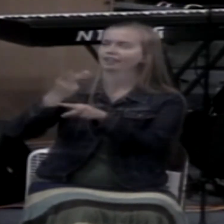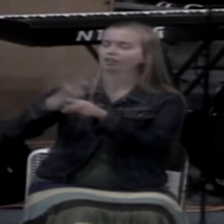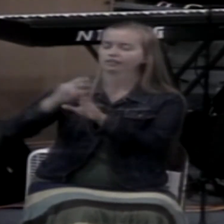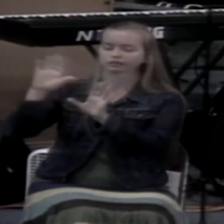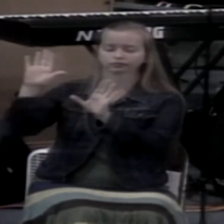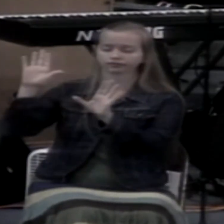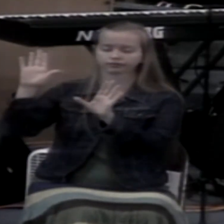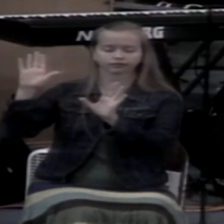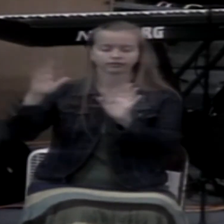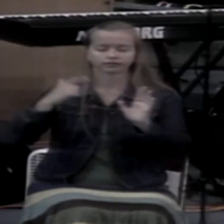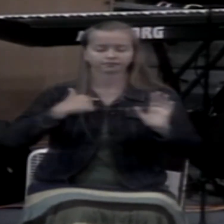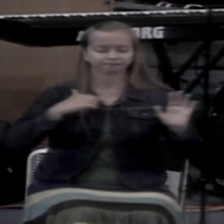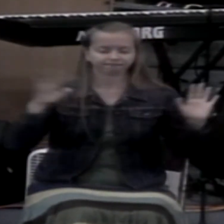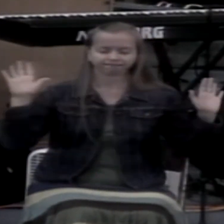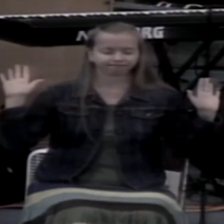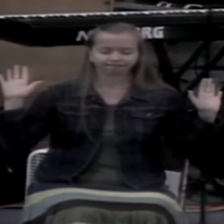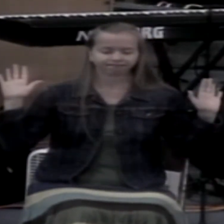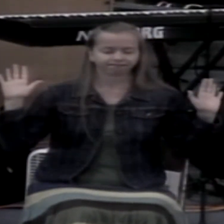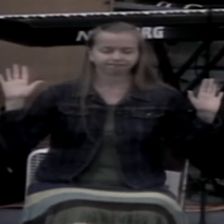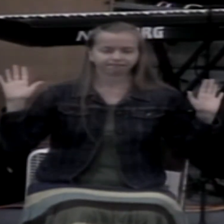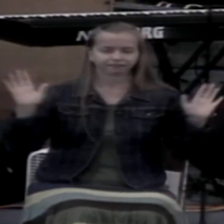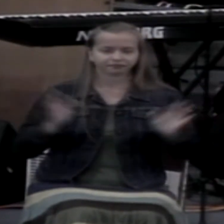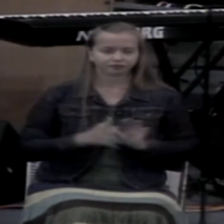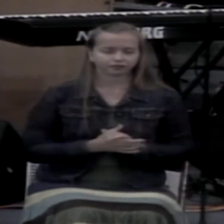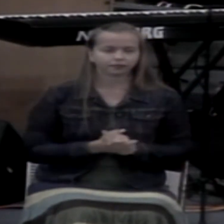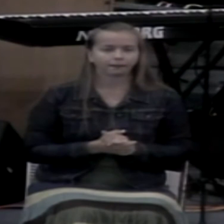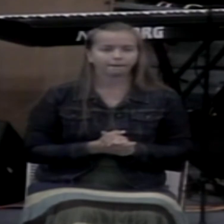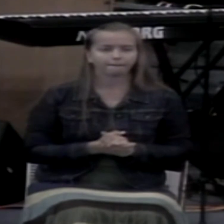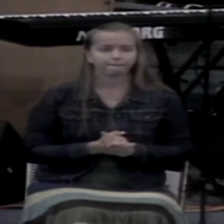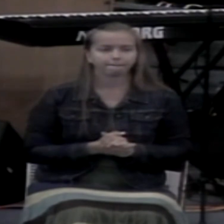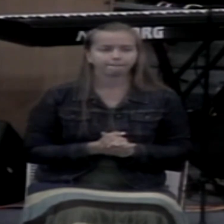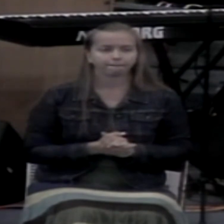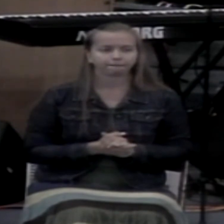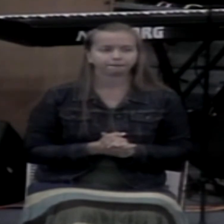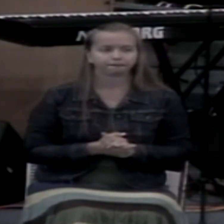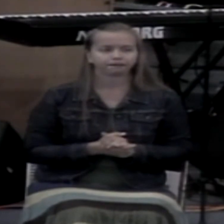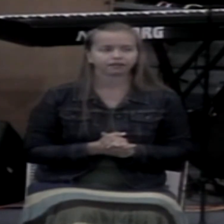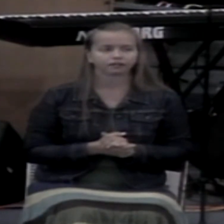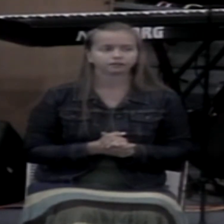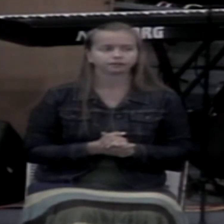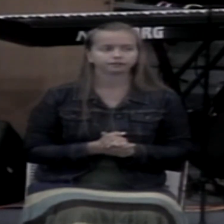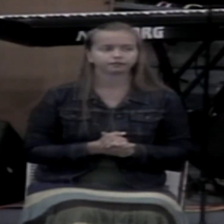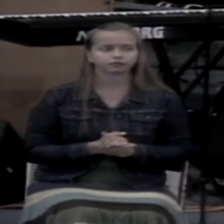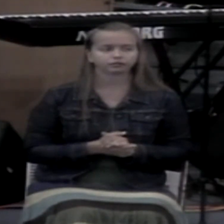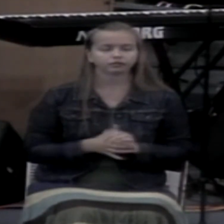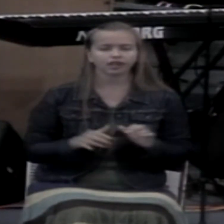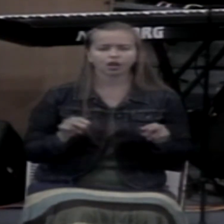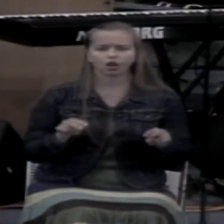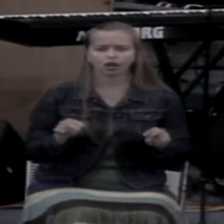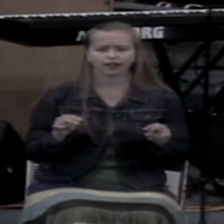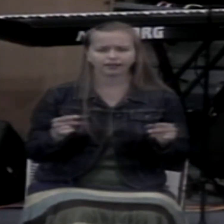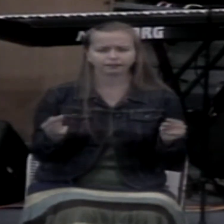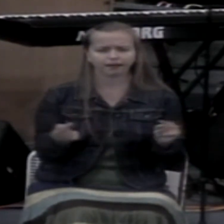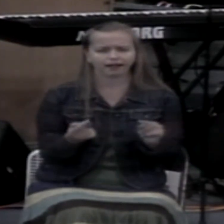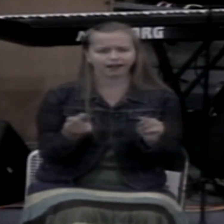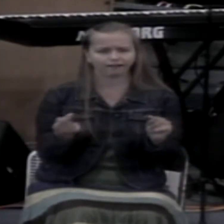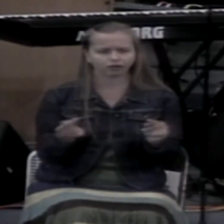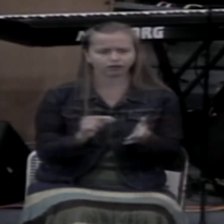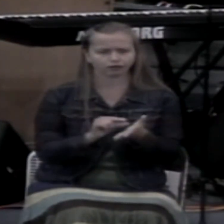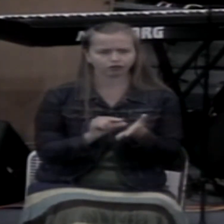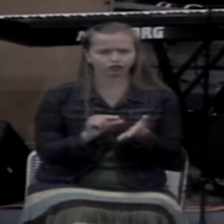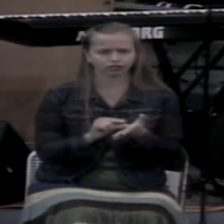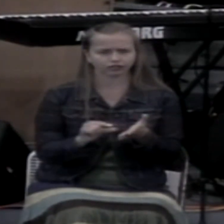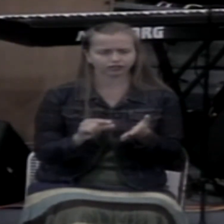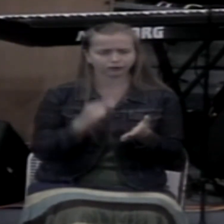I just feel compelled to. Let's go to 2 Peter and see how much time I have. Uh-oh. I'm really out of